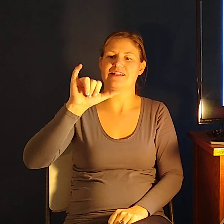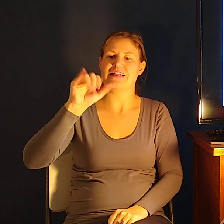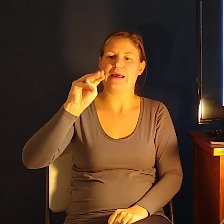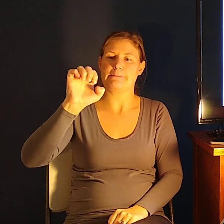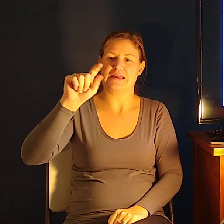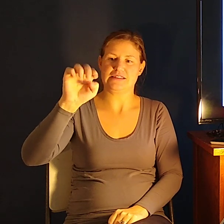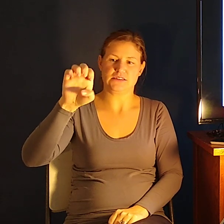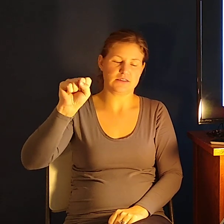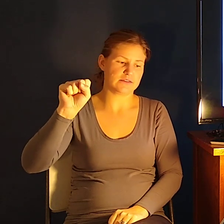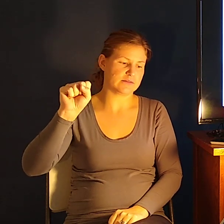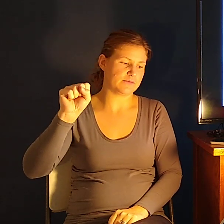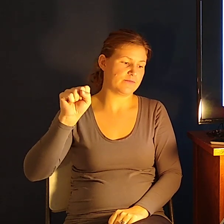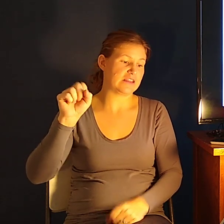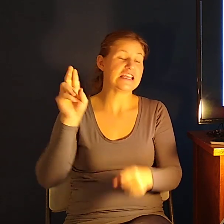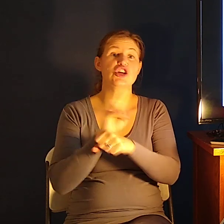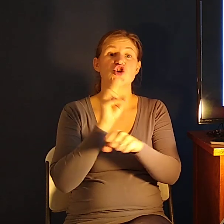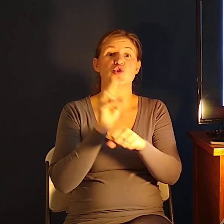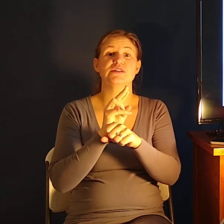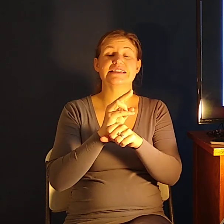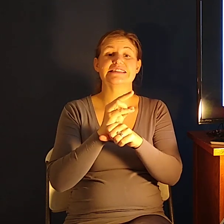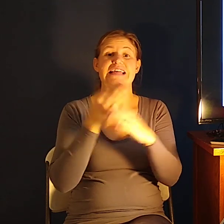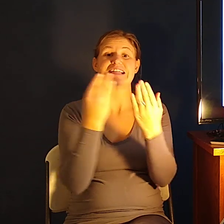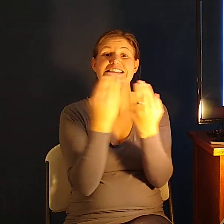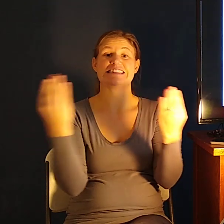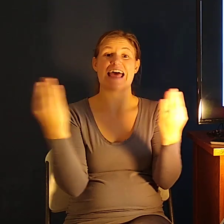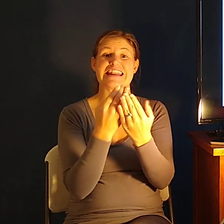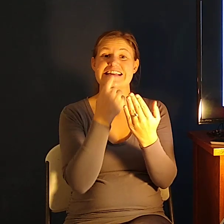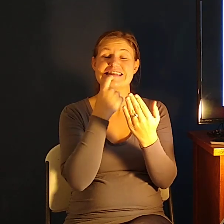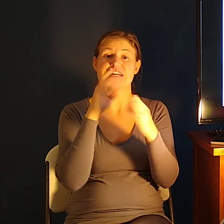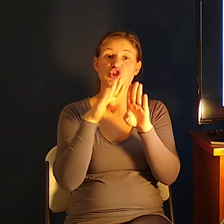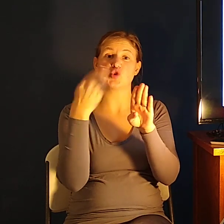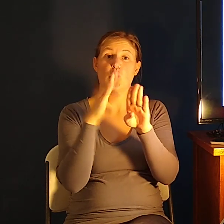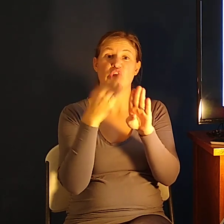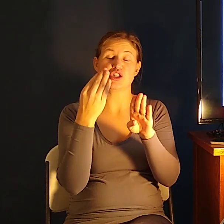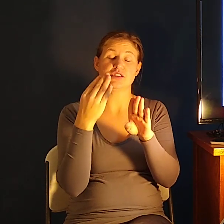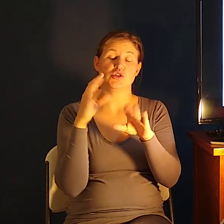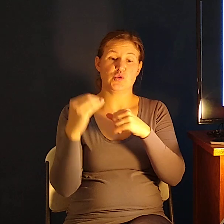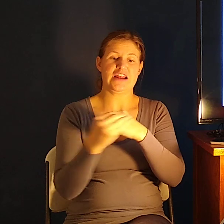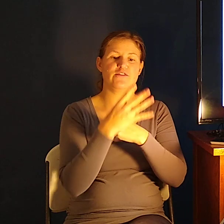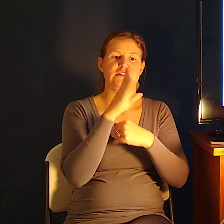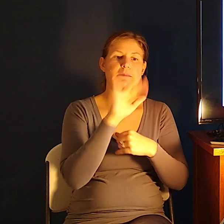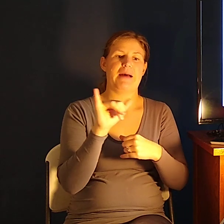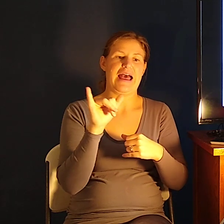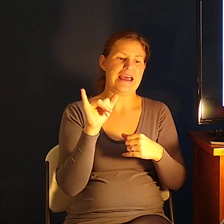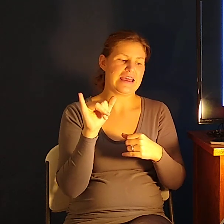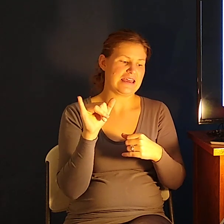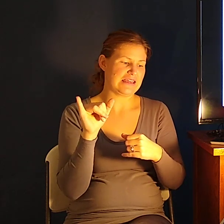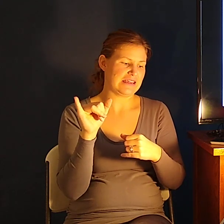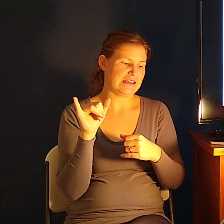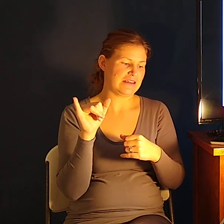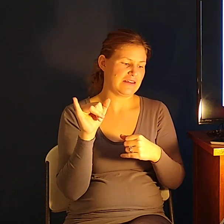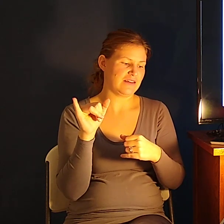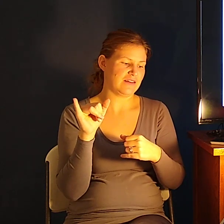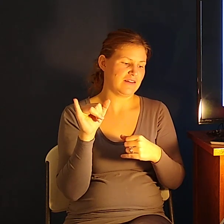He starts using sliding glass doors, which were influenced by the sliding paper shoji doors